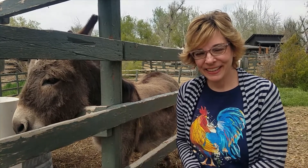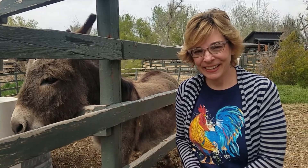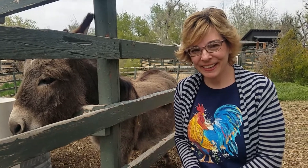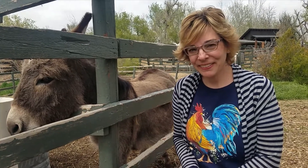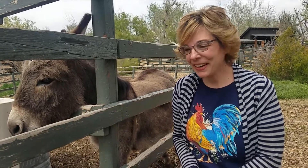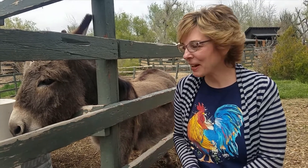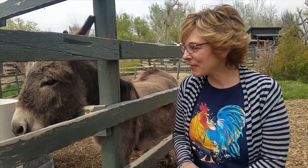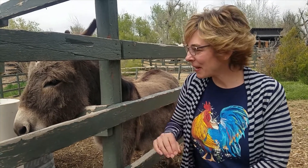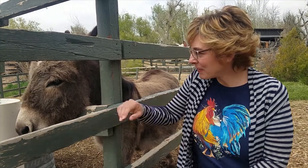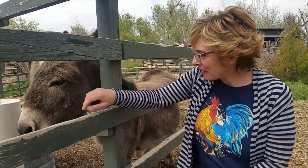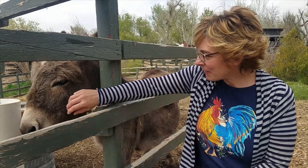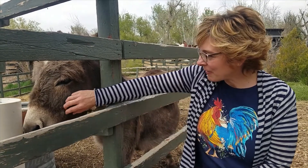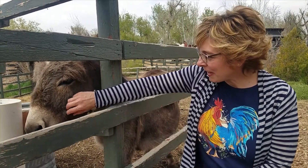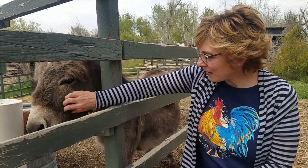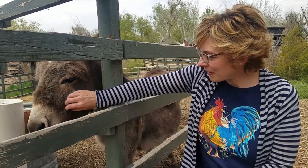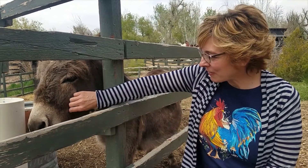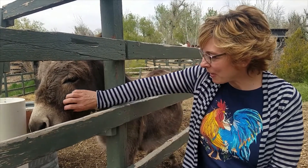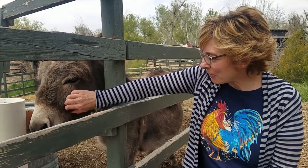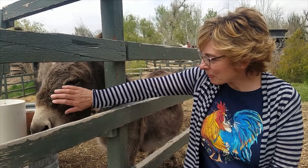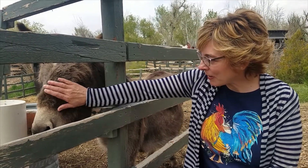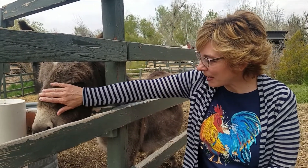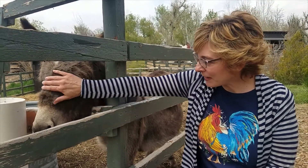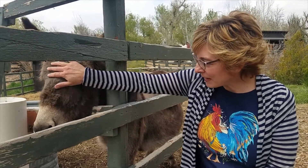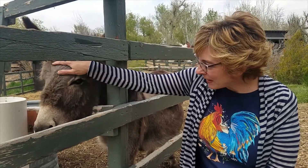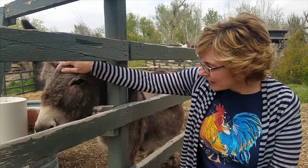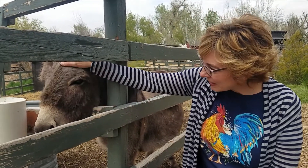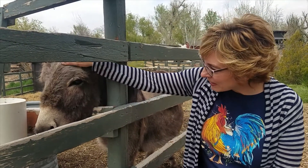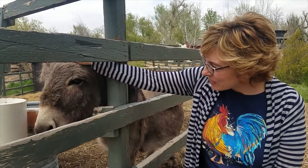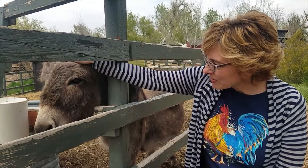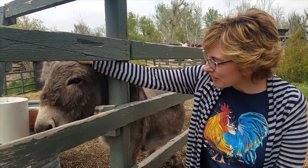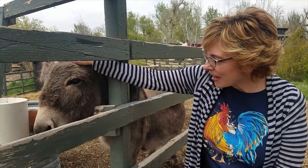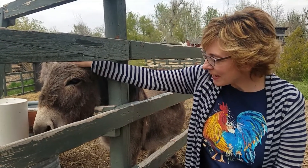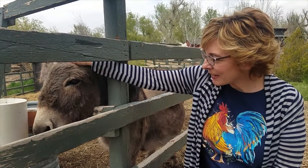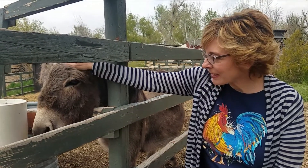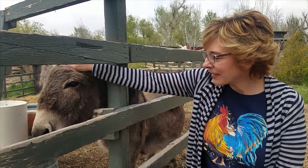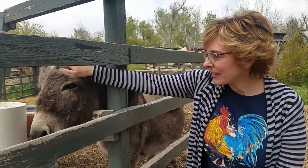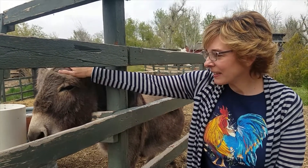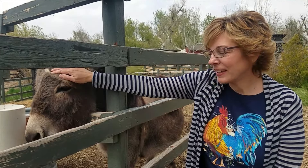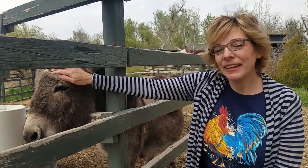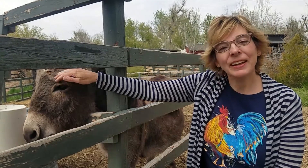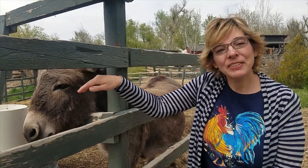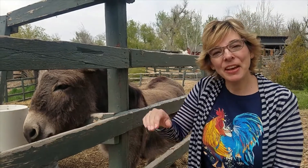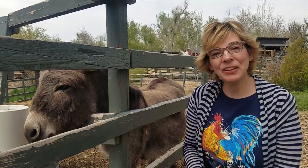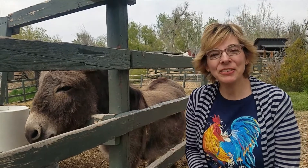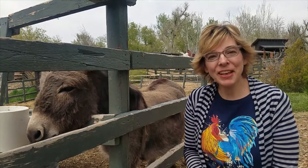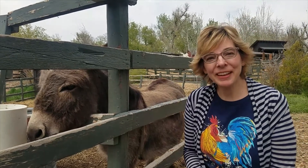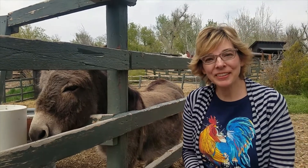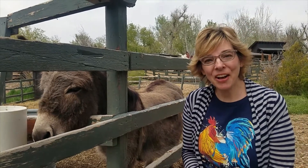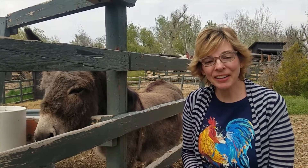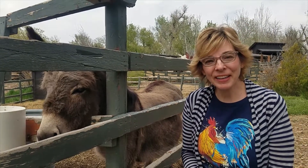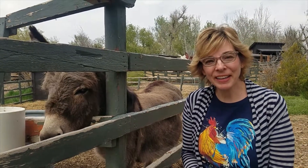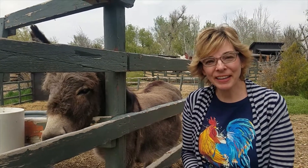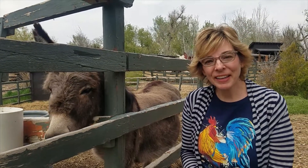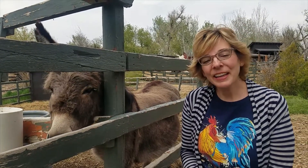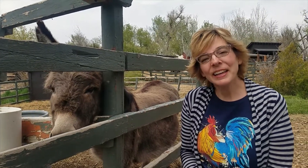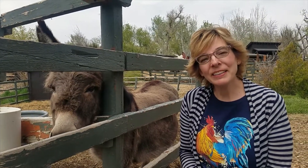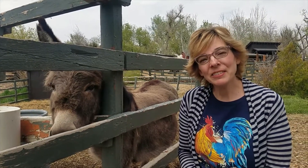Here we are by my favorite farm friend, Shrek. Here's how you sign donkey. It's sort of